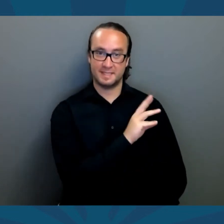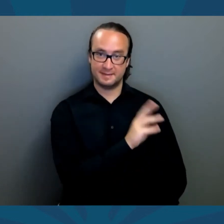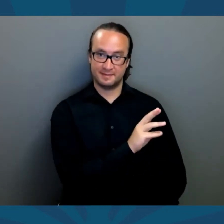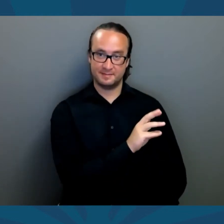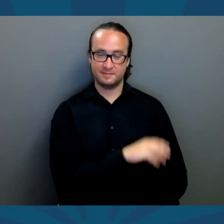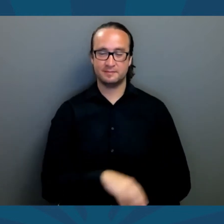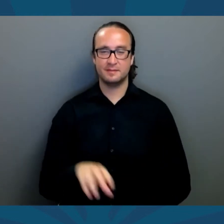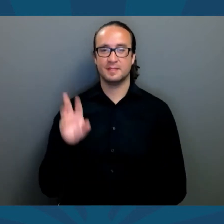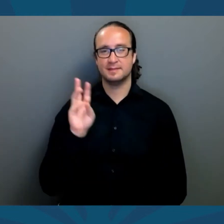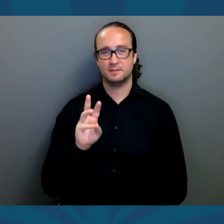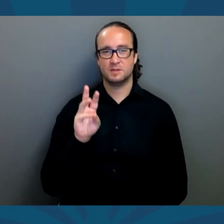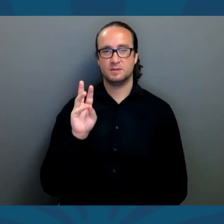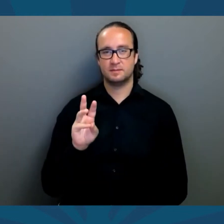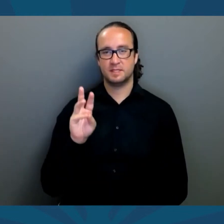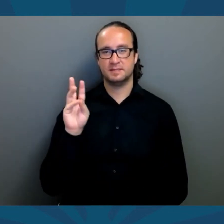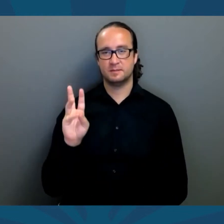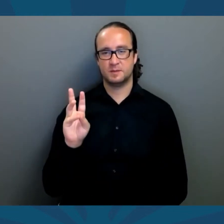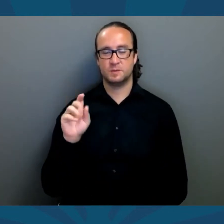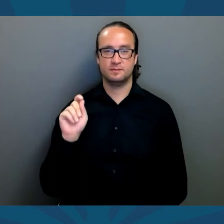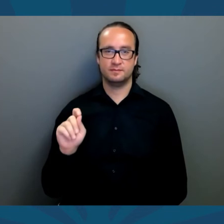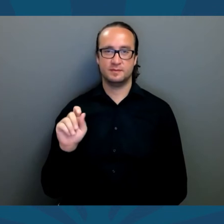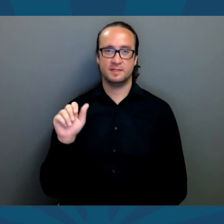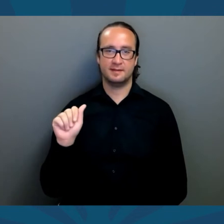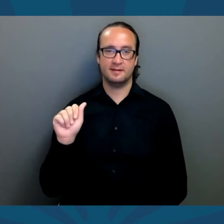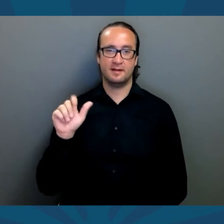traditional. Website,